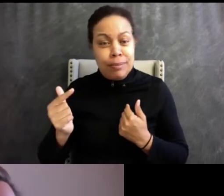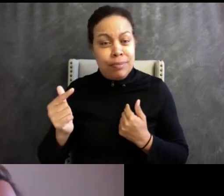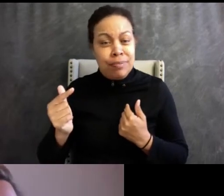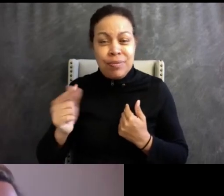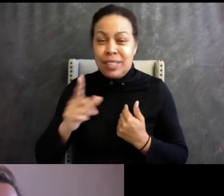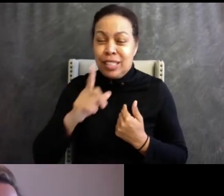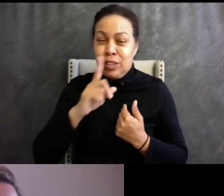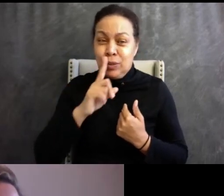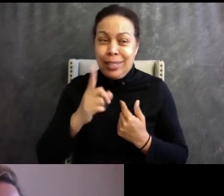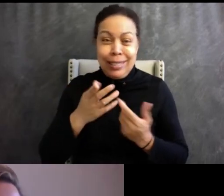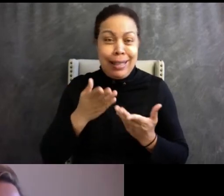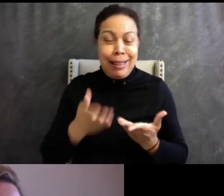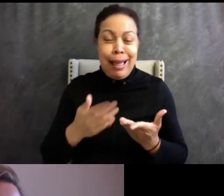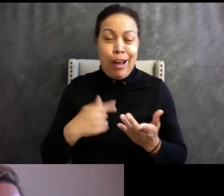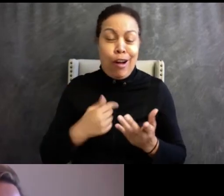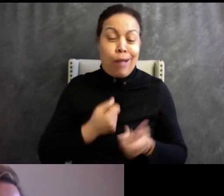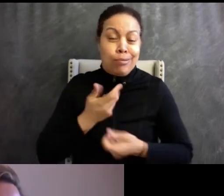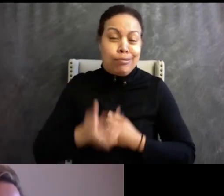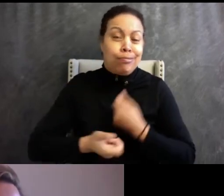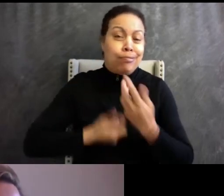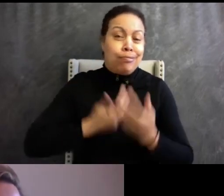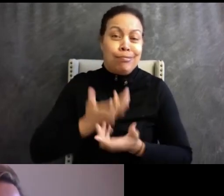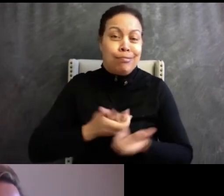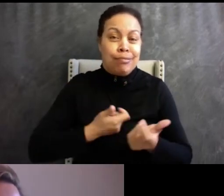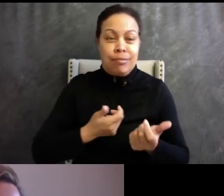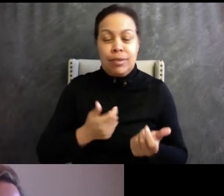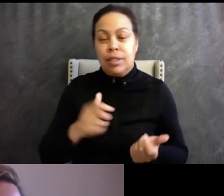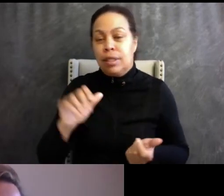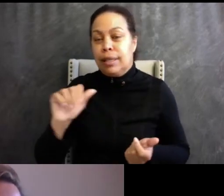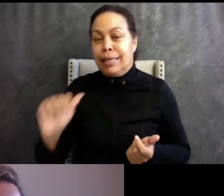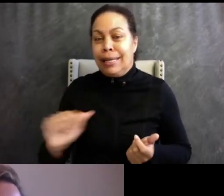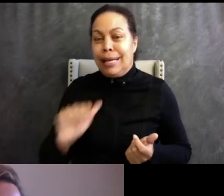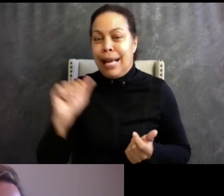rant at not Kosi.